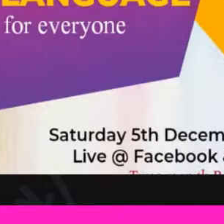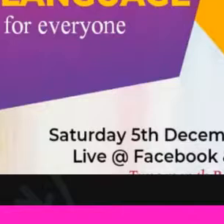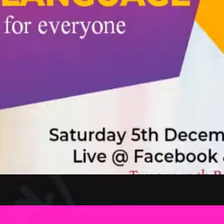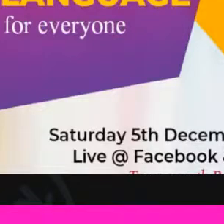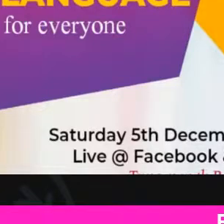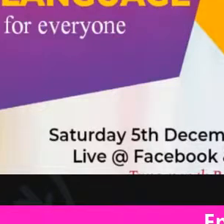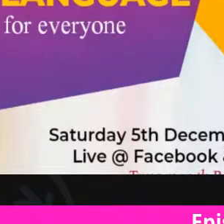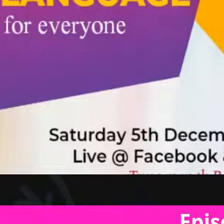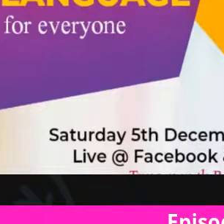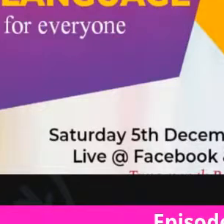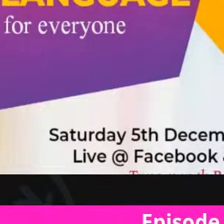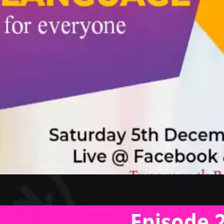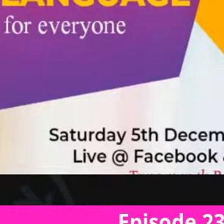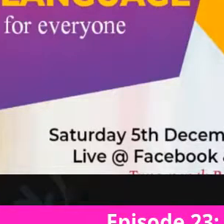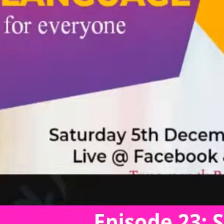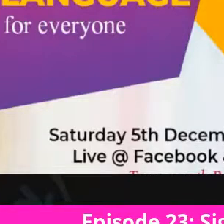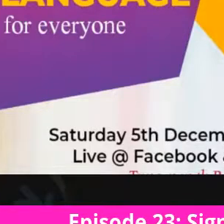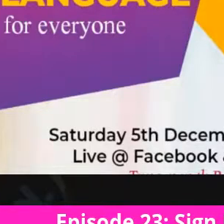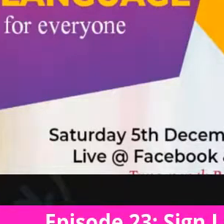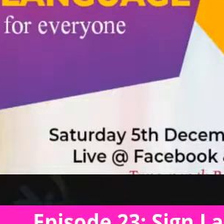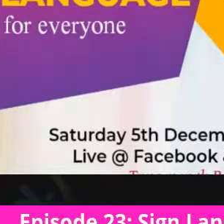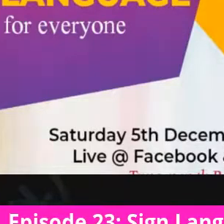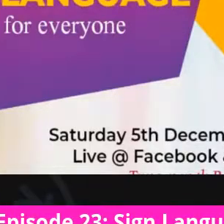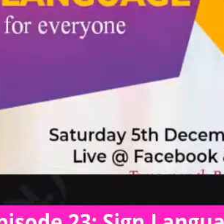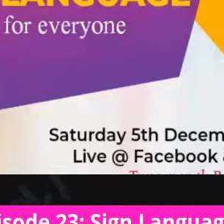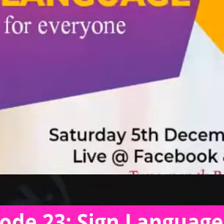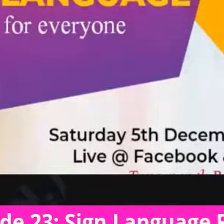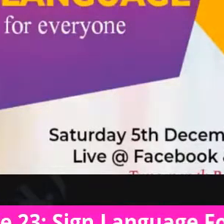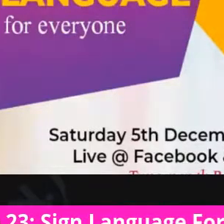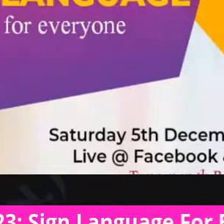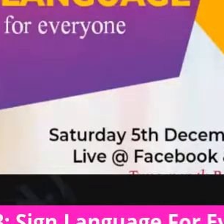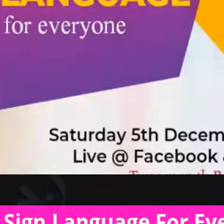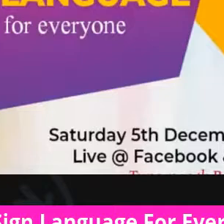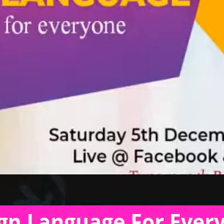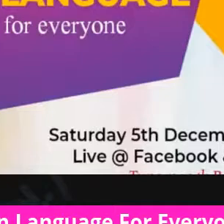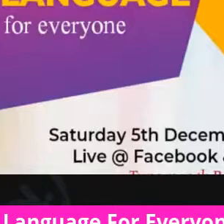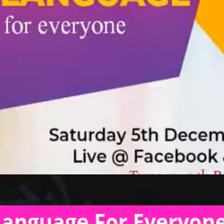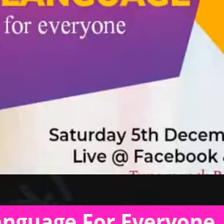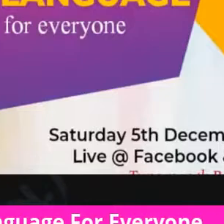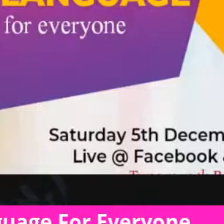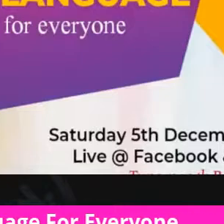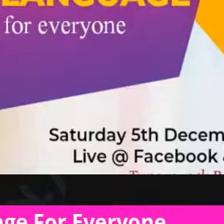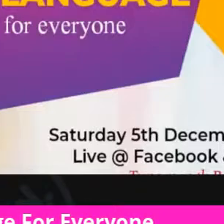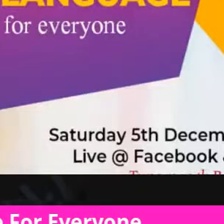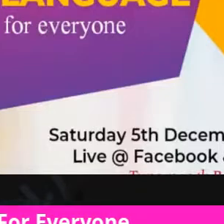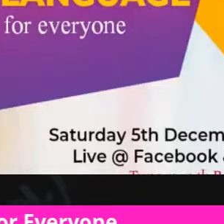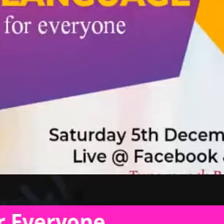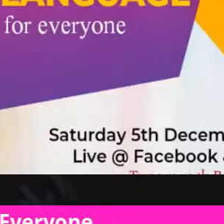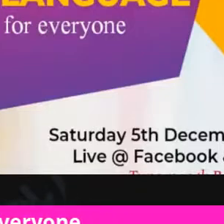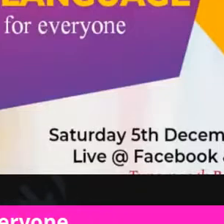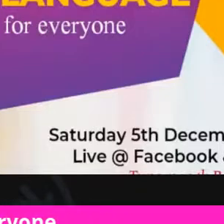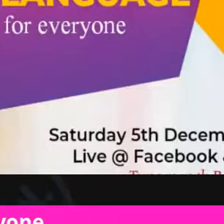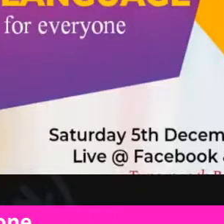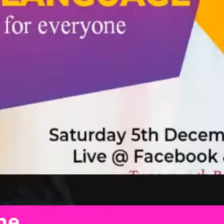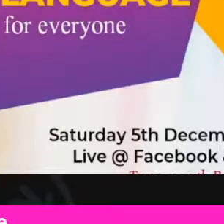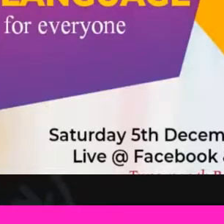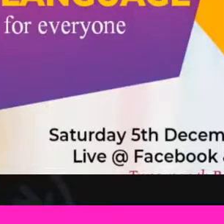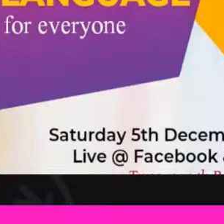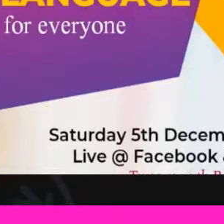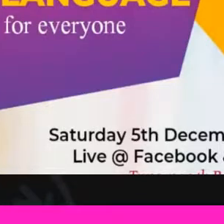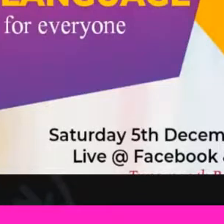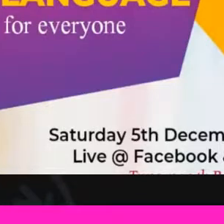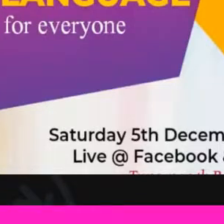Sign language, as a layman, I think it's also a form of language to communicate with Mm-hmm. those who have limitations